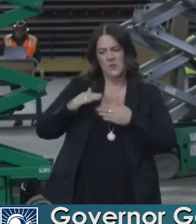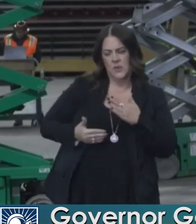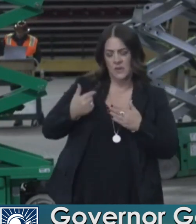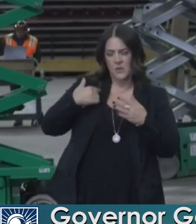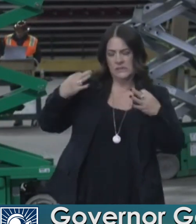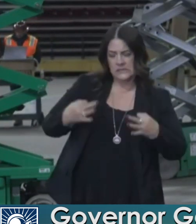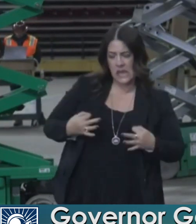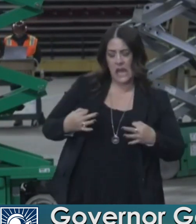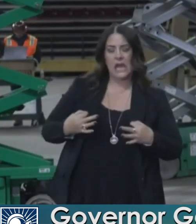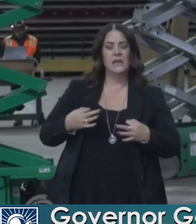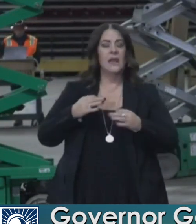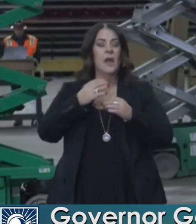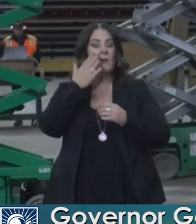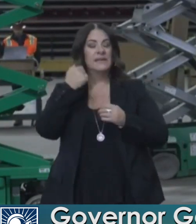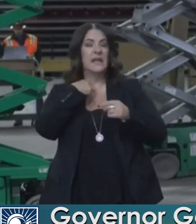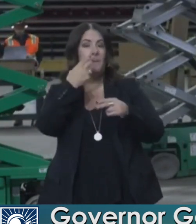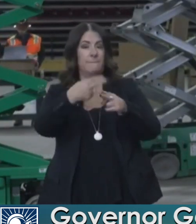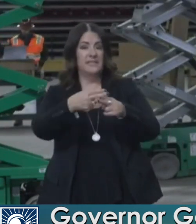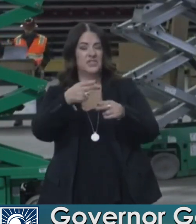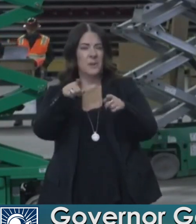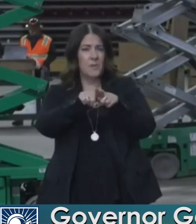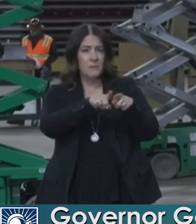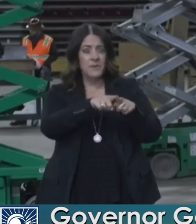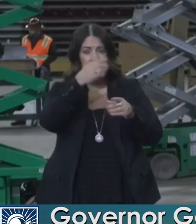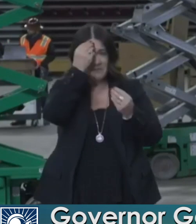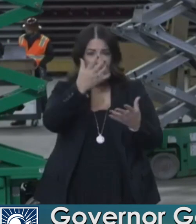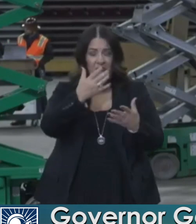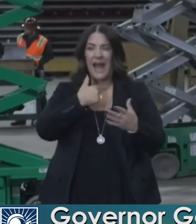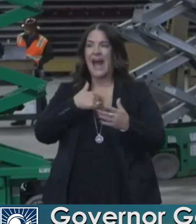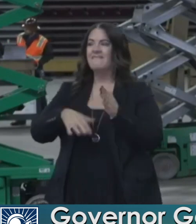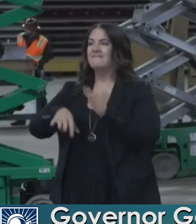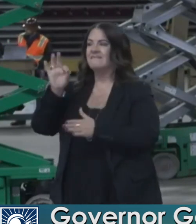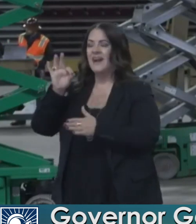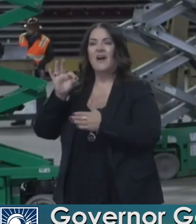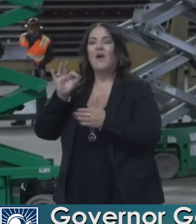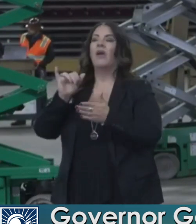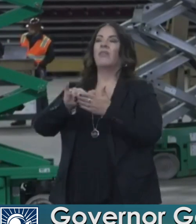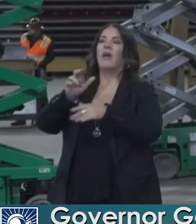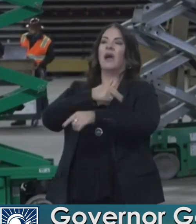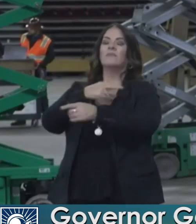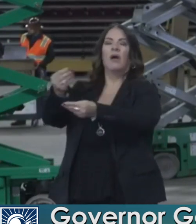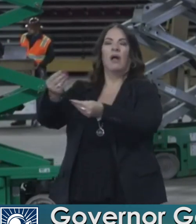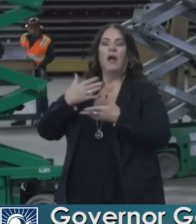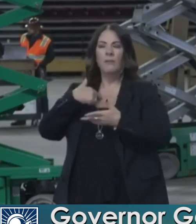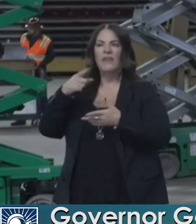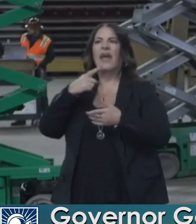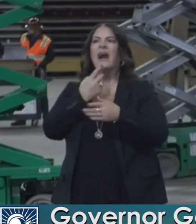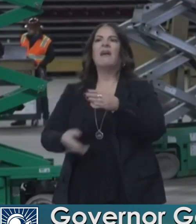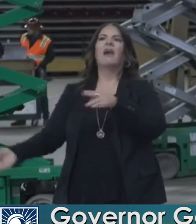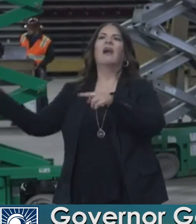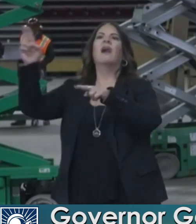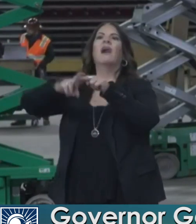Number one, as I mentioned a moment ago, we now have new inventory in our hospital systems of